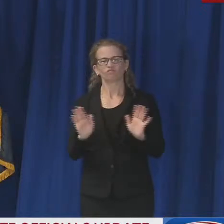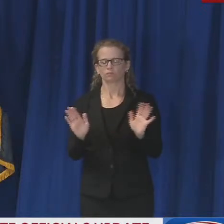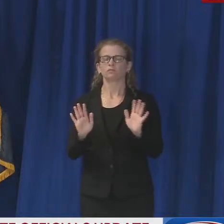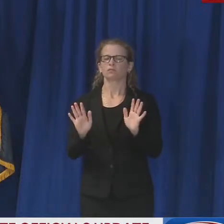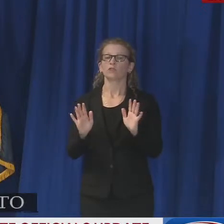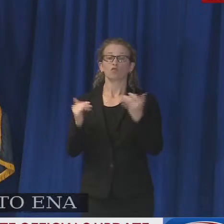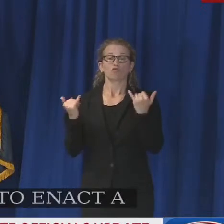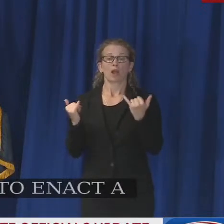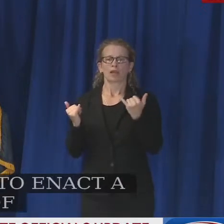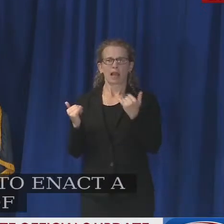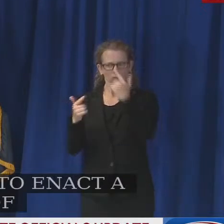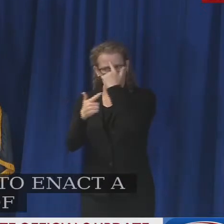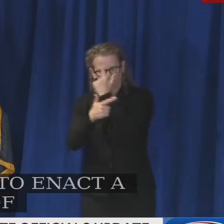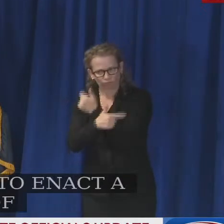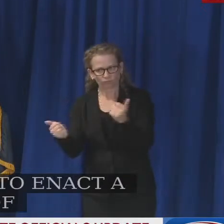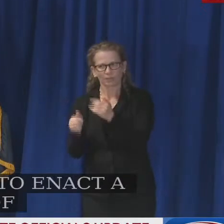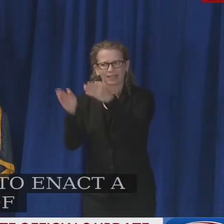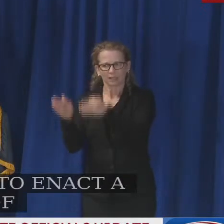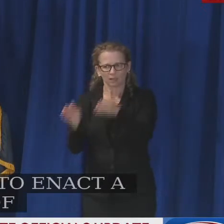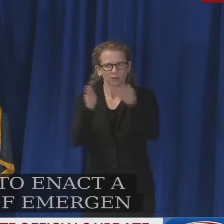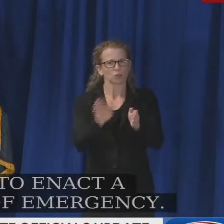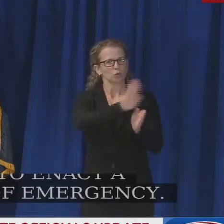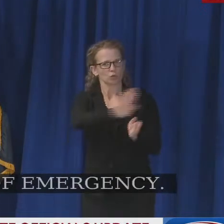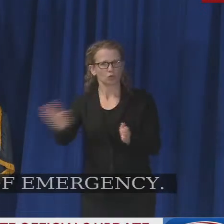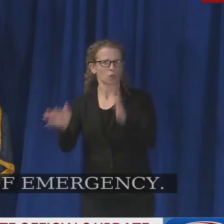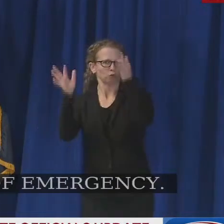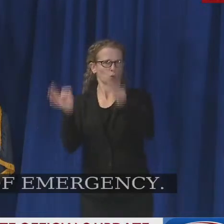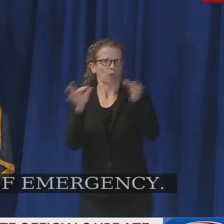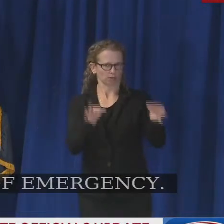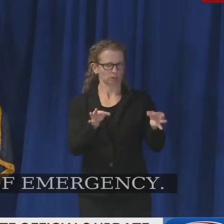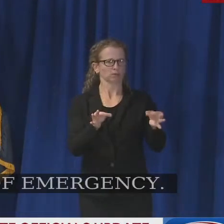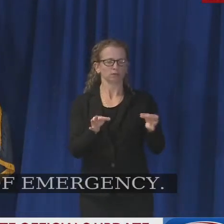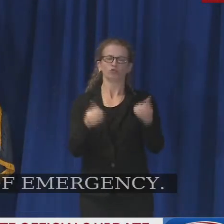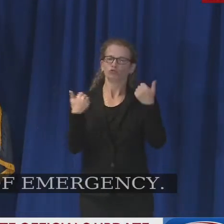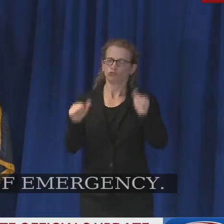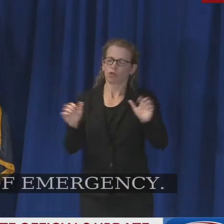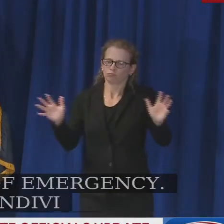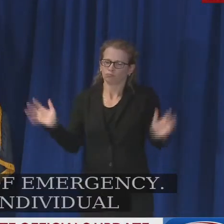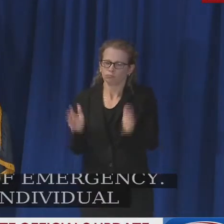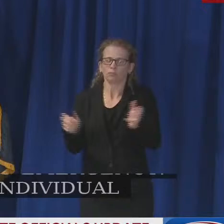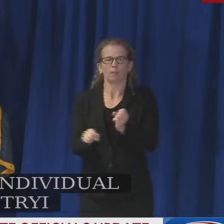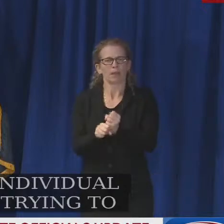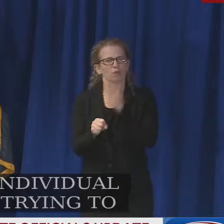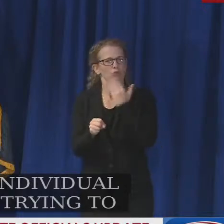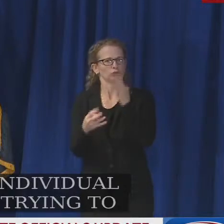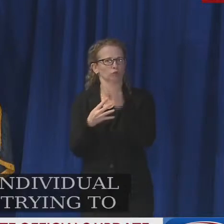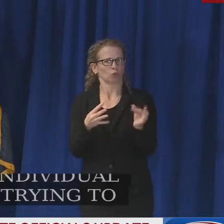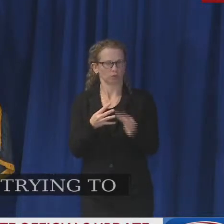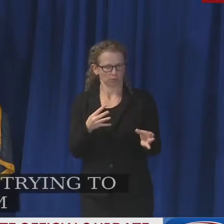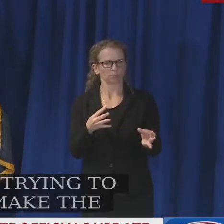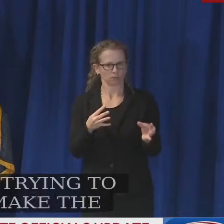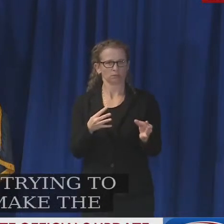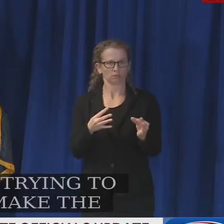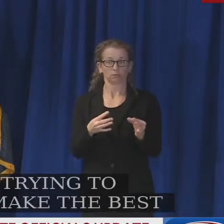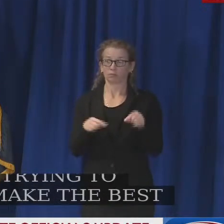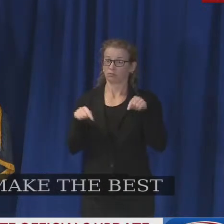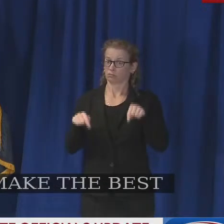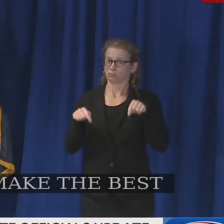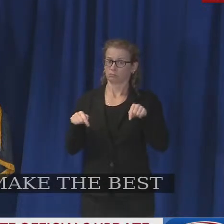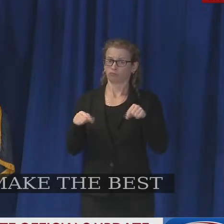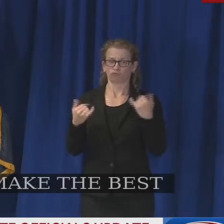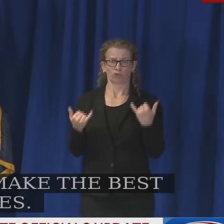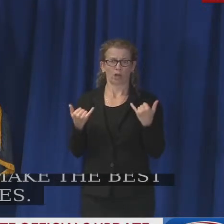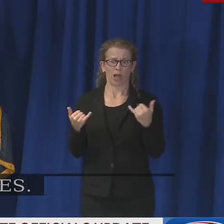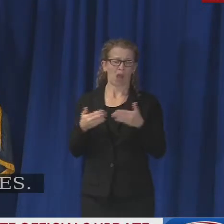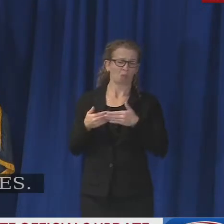choice. And we're just trying to educate folks so they make the best choice for themselves. We're not at the position, nor do I see us being at the